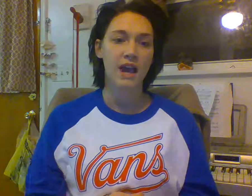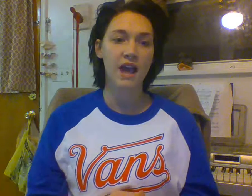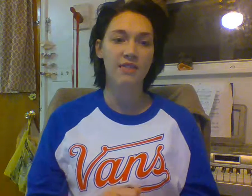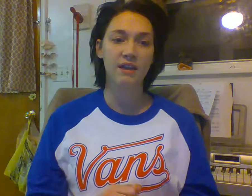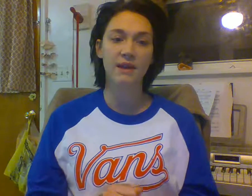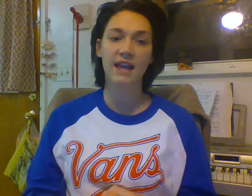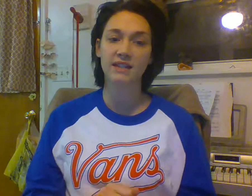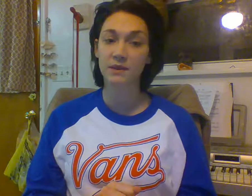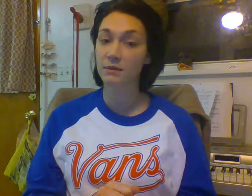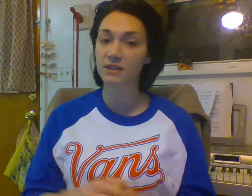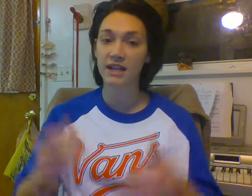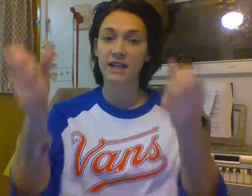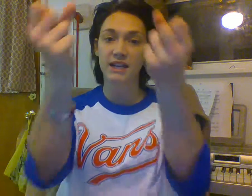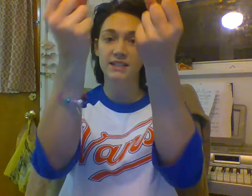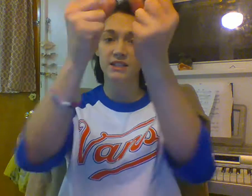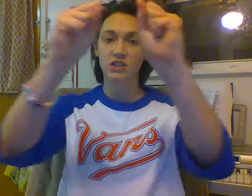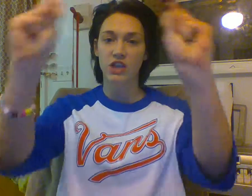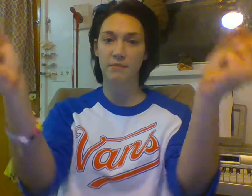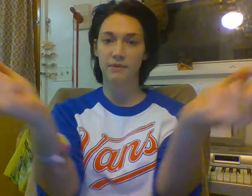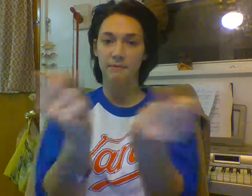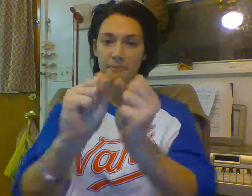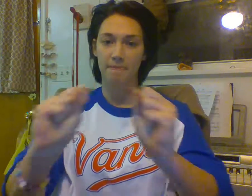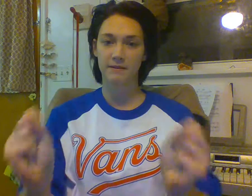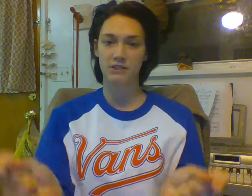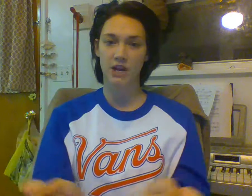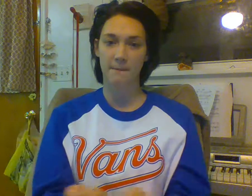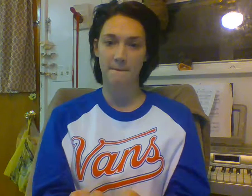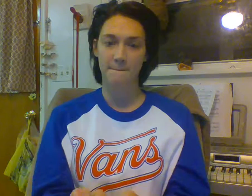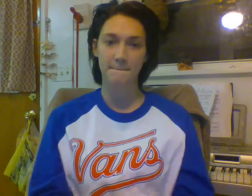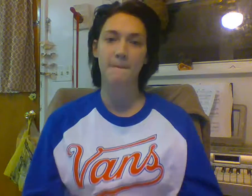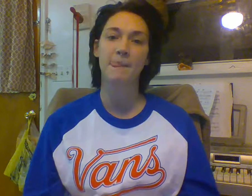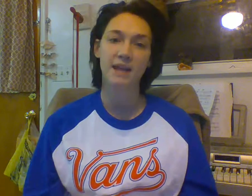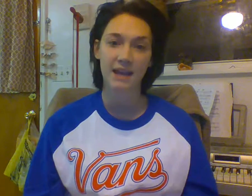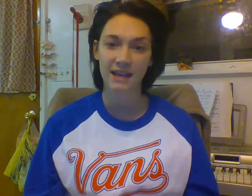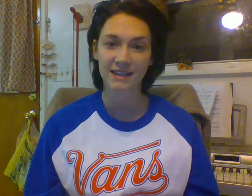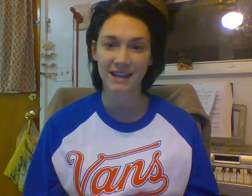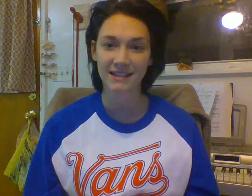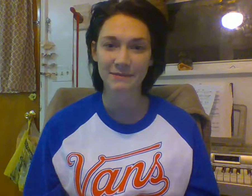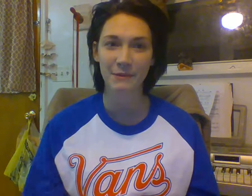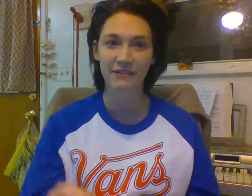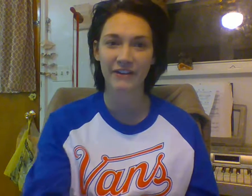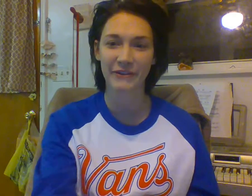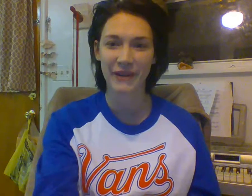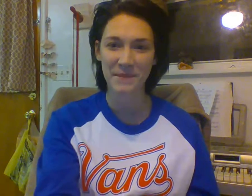And then my last one, number 10, is shape. And that is my week 5 vocab.